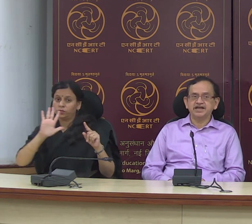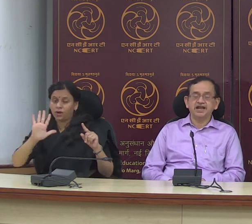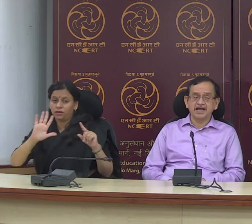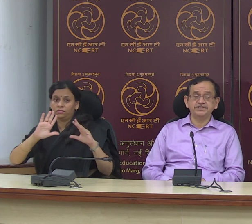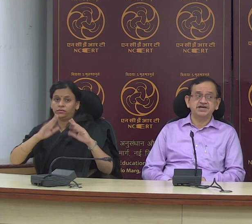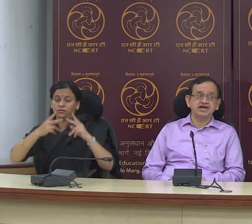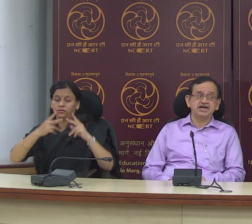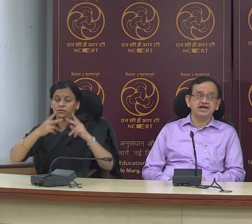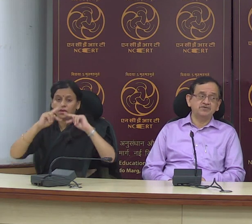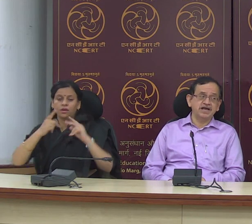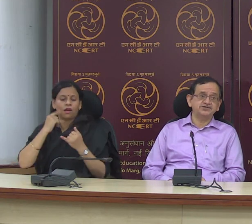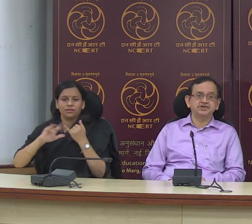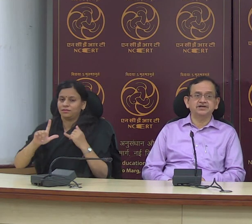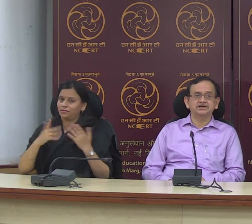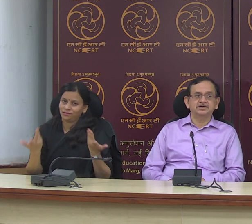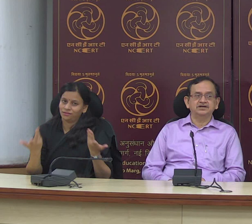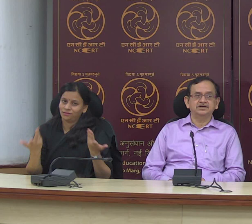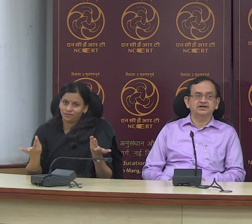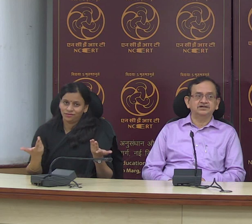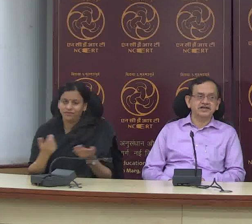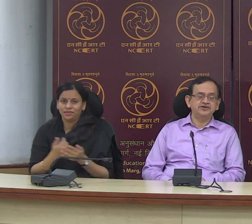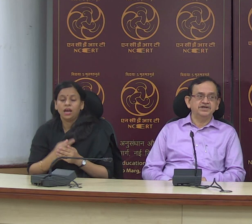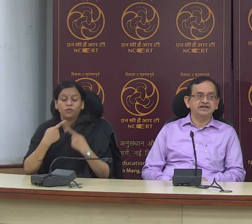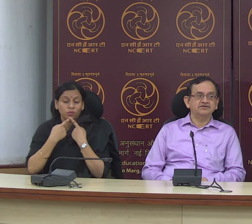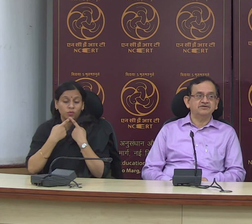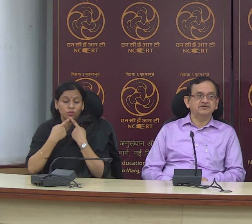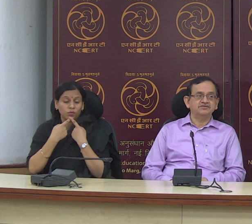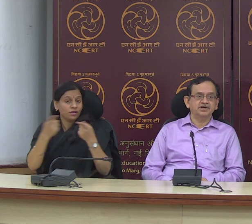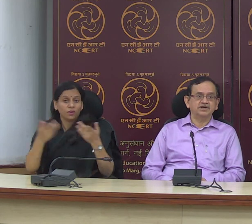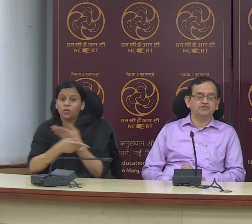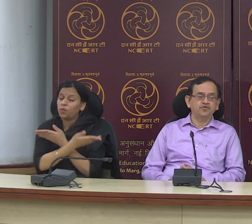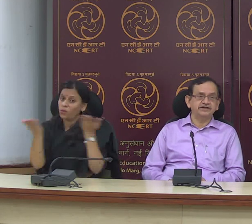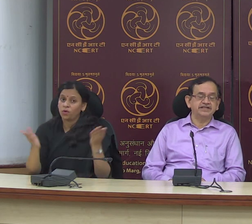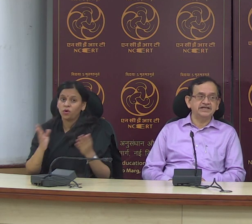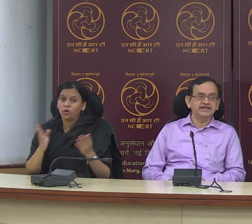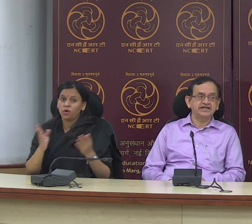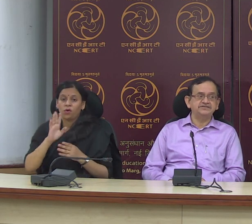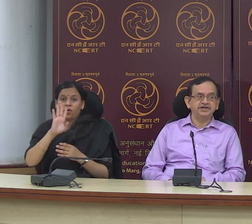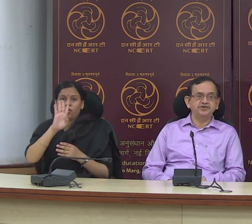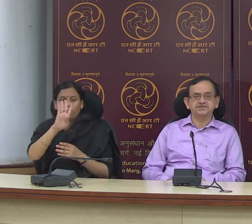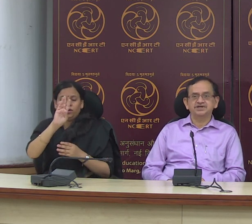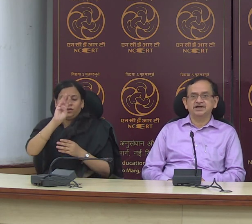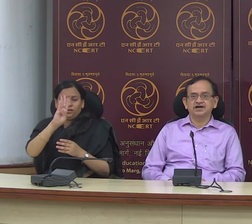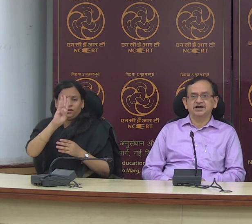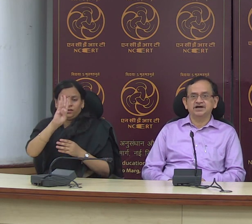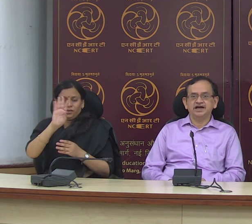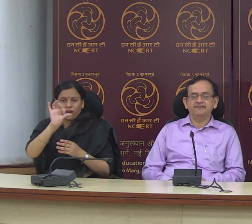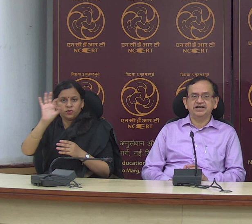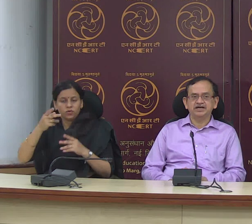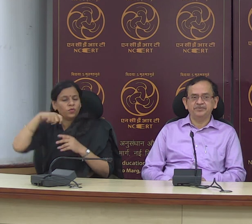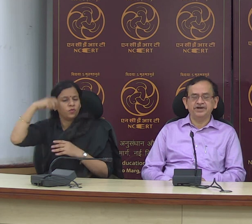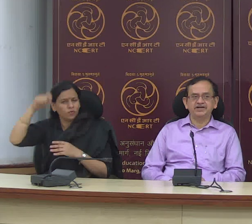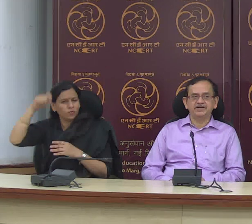Indian Sign Language. I would like to tell you that 490 videos have